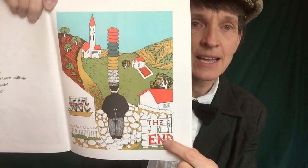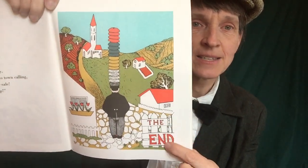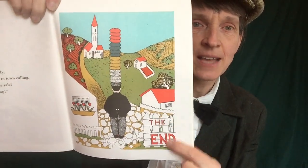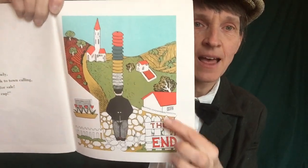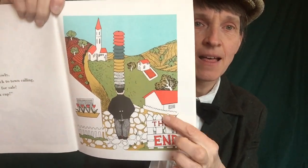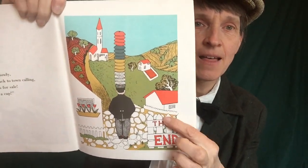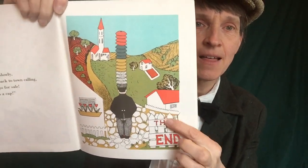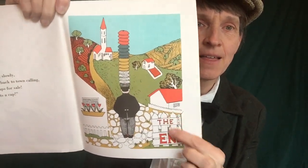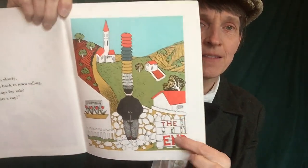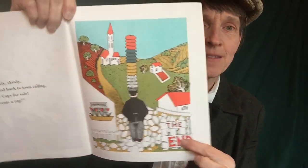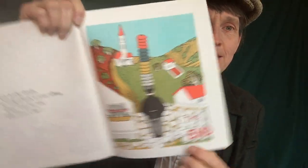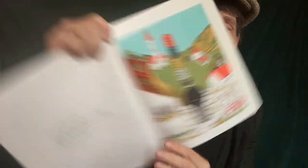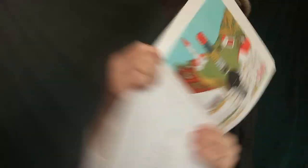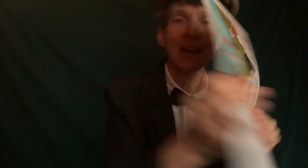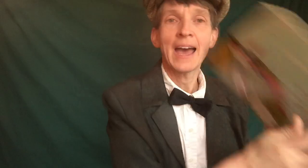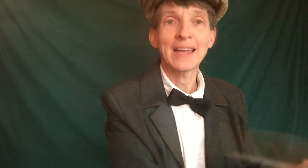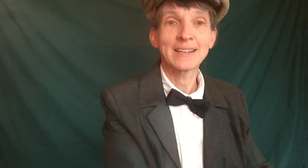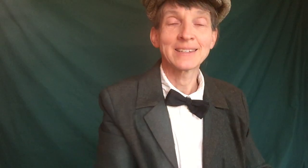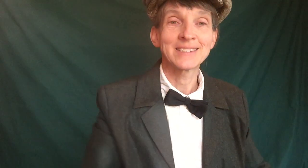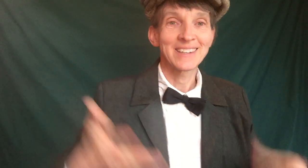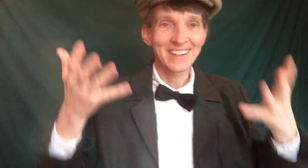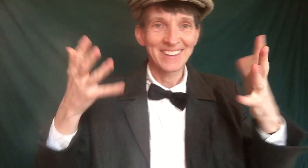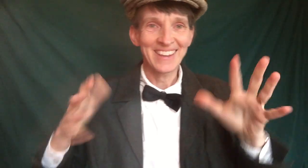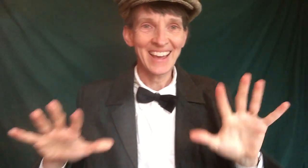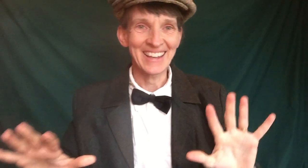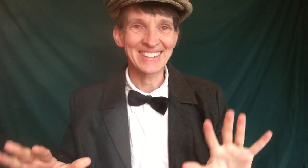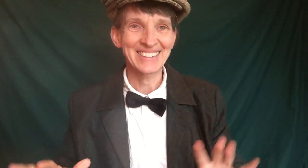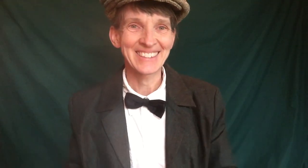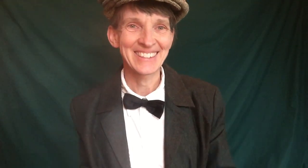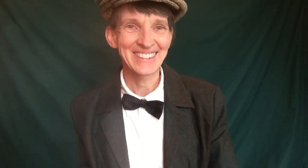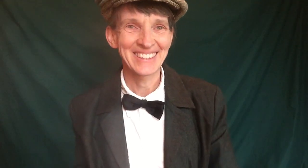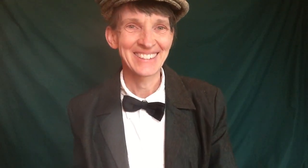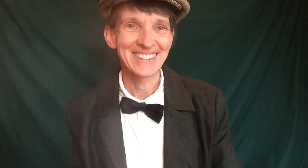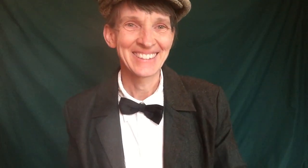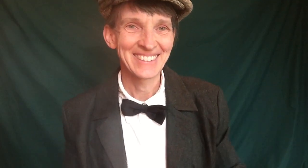says, the end, the end.